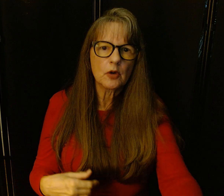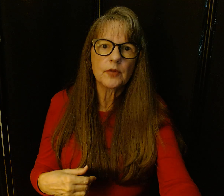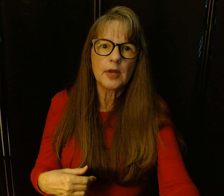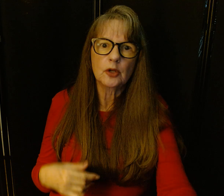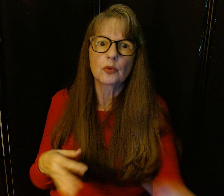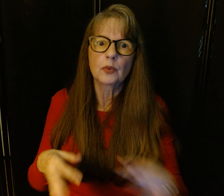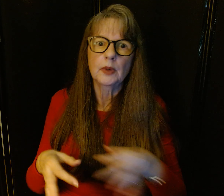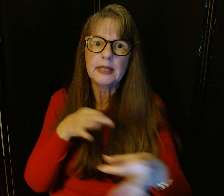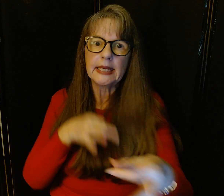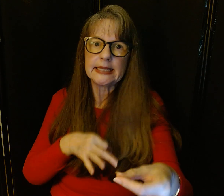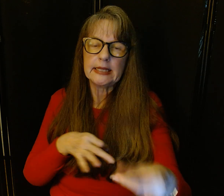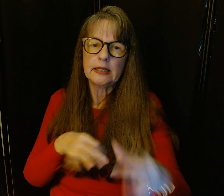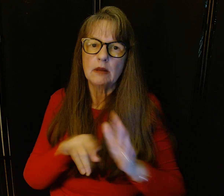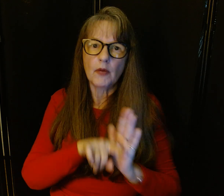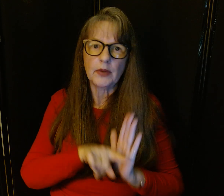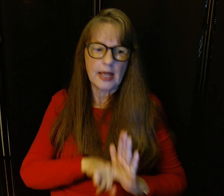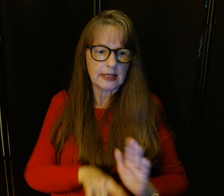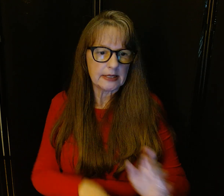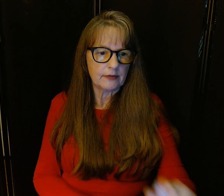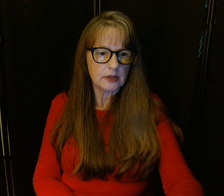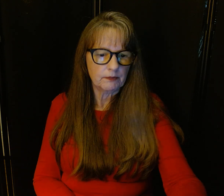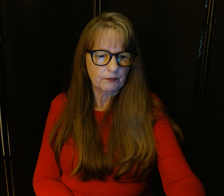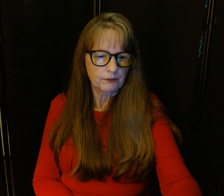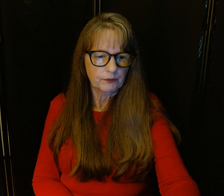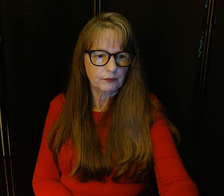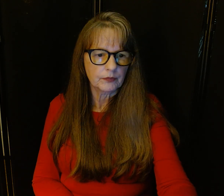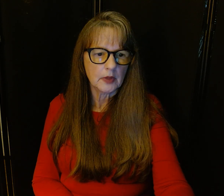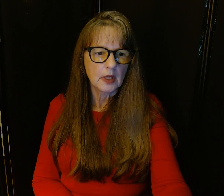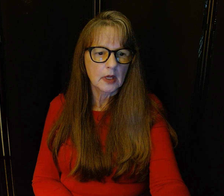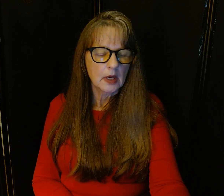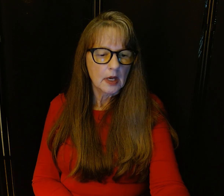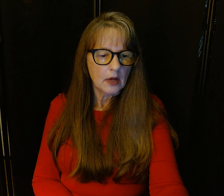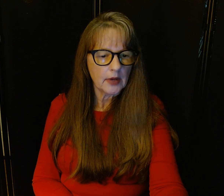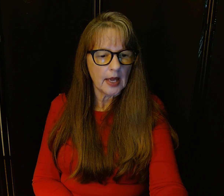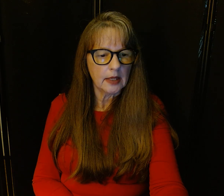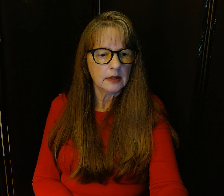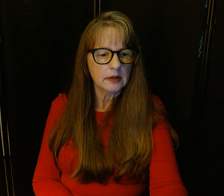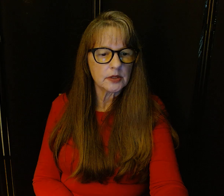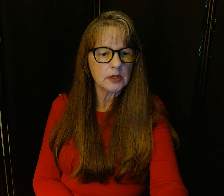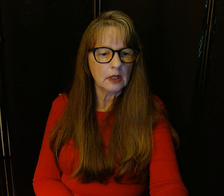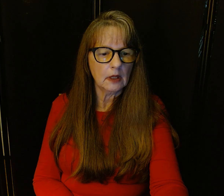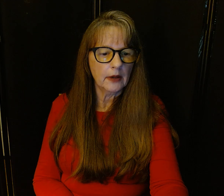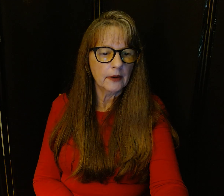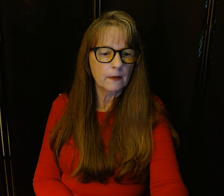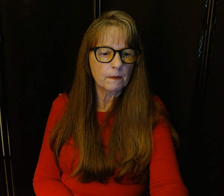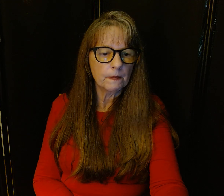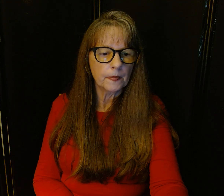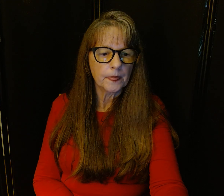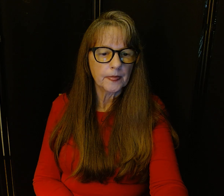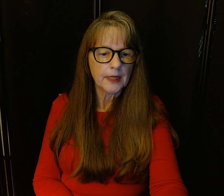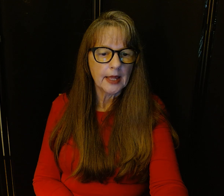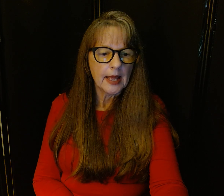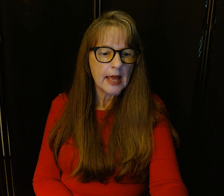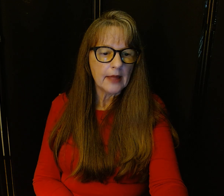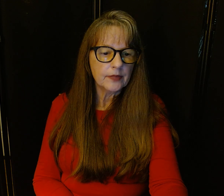then you're replacing all the negatives. Okay, let's see. And